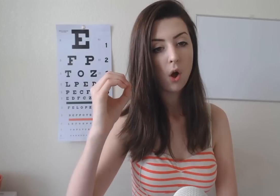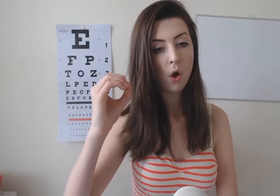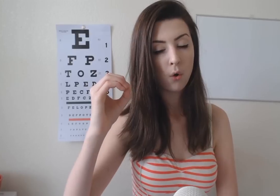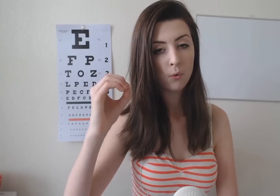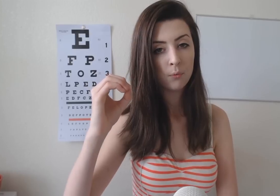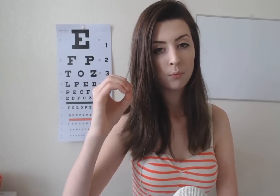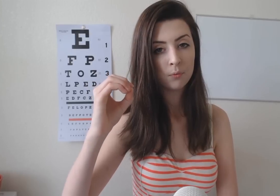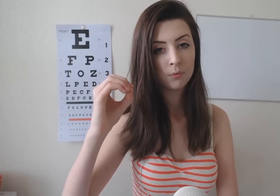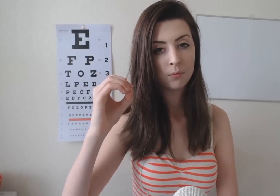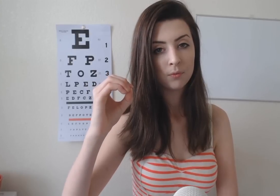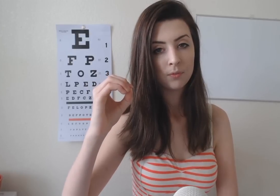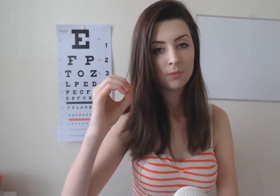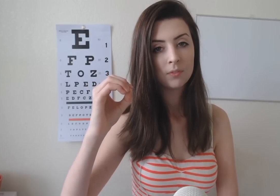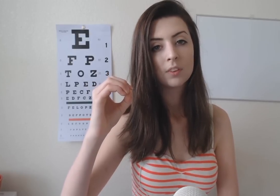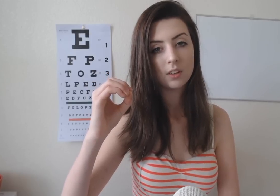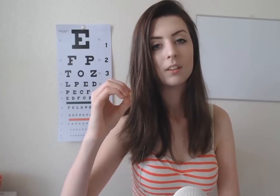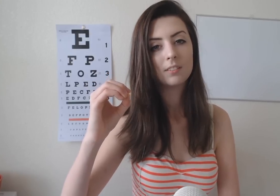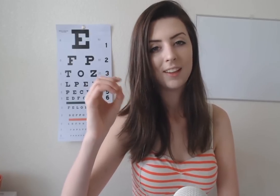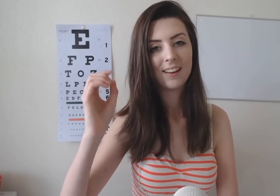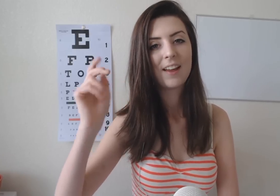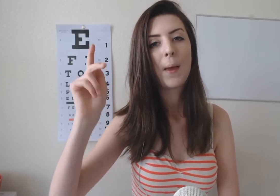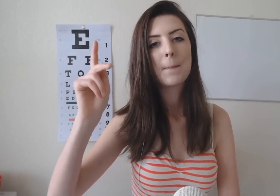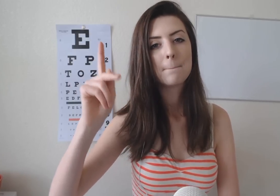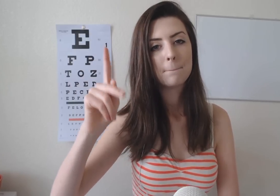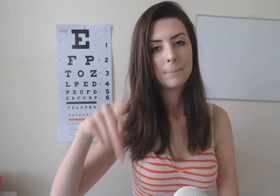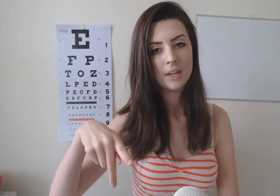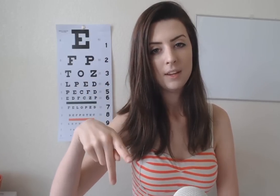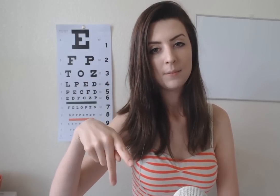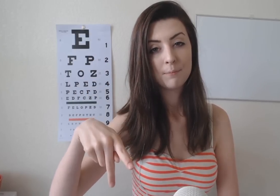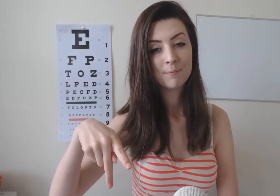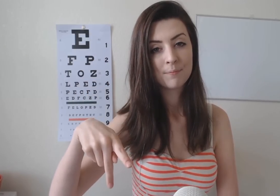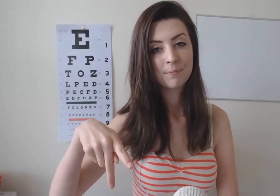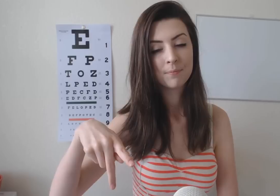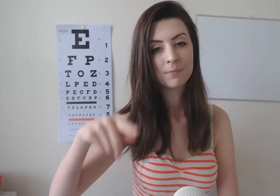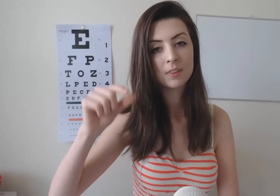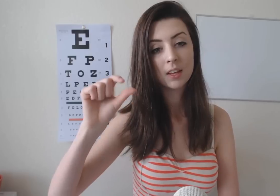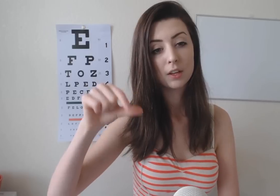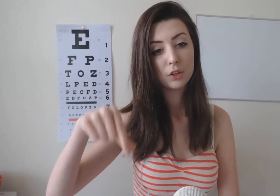O, good, yeah, P, Q,